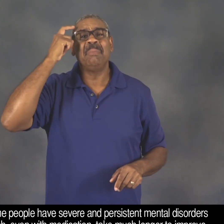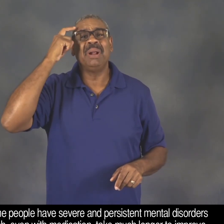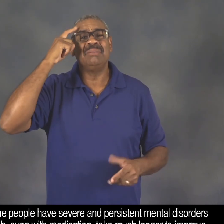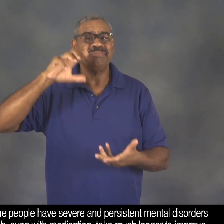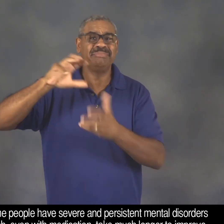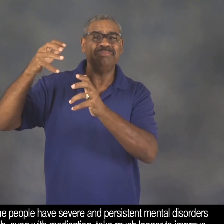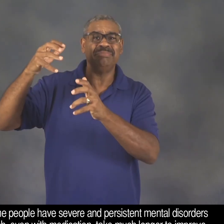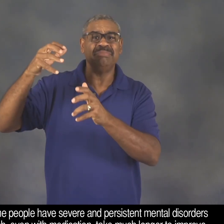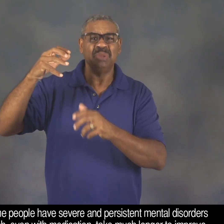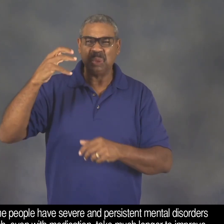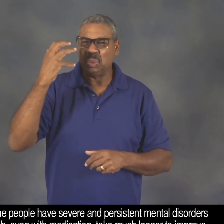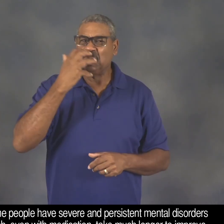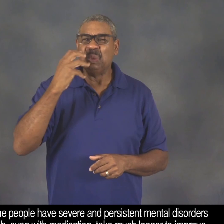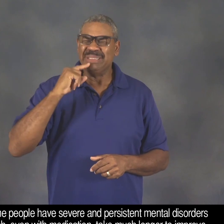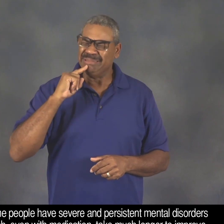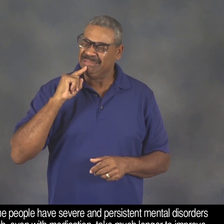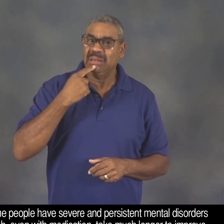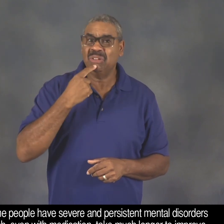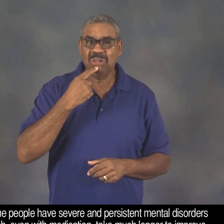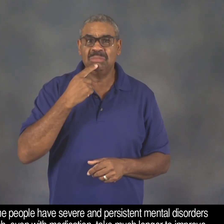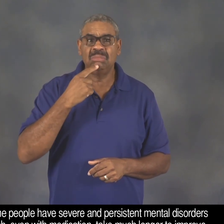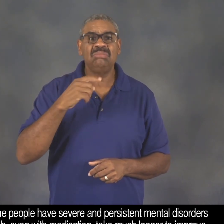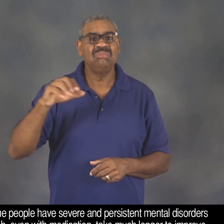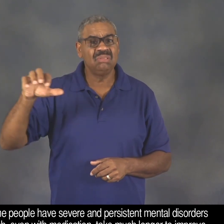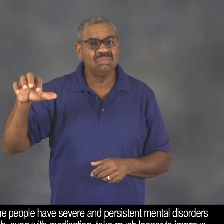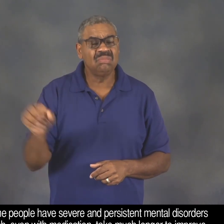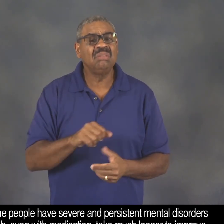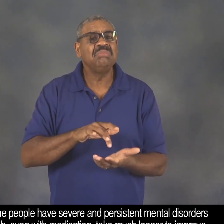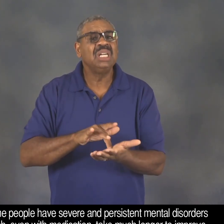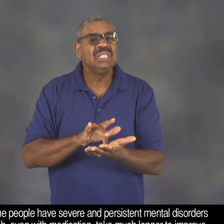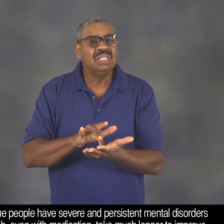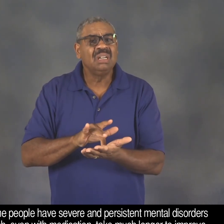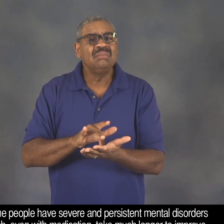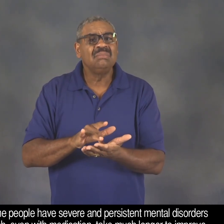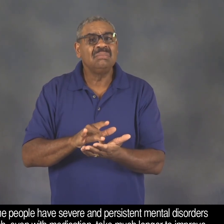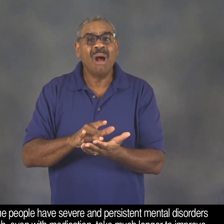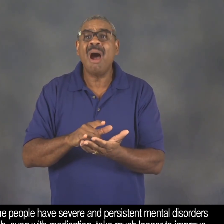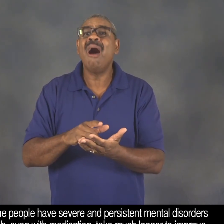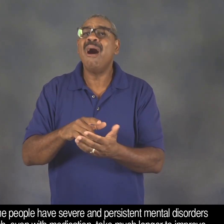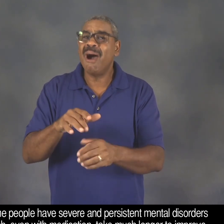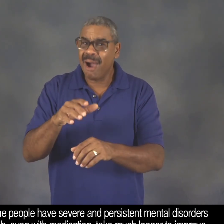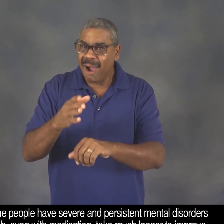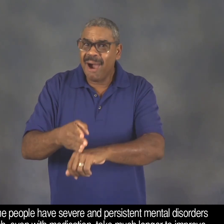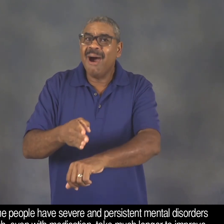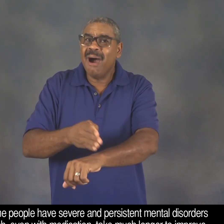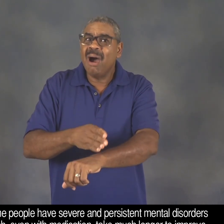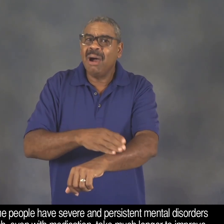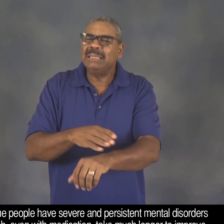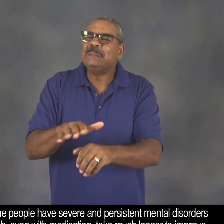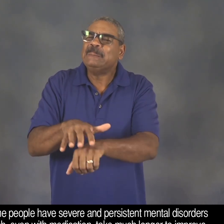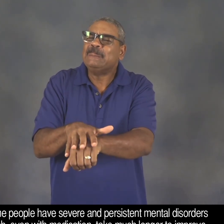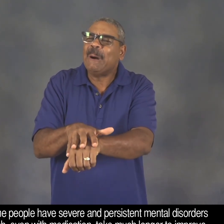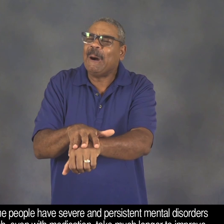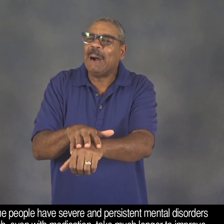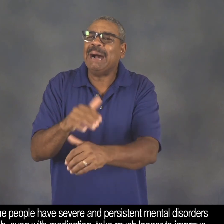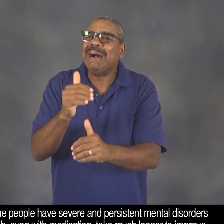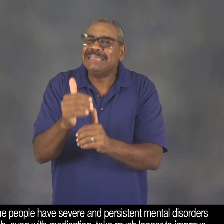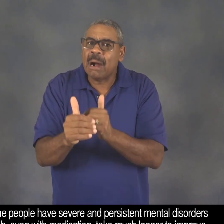Some people have severe and persistent mental disorders which, even with medication, take much longer